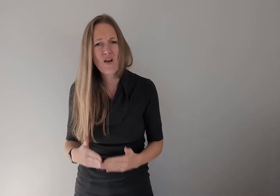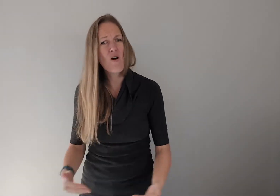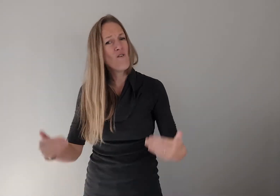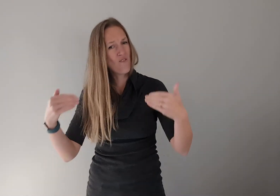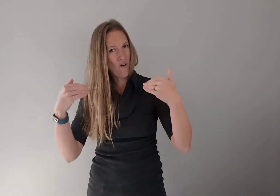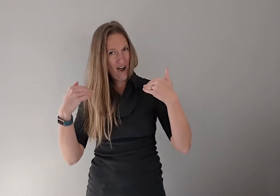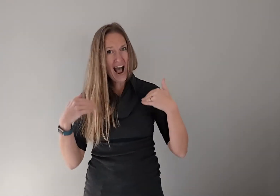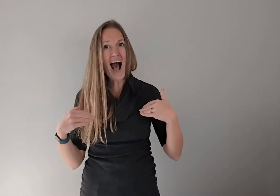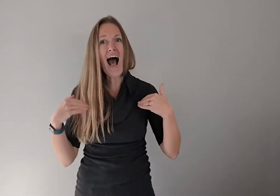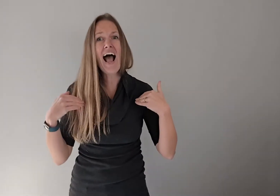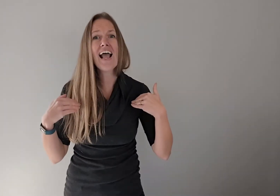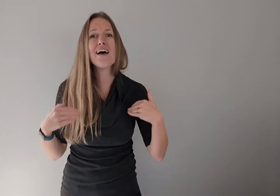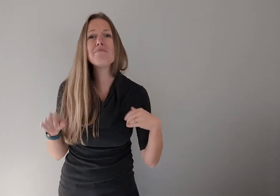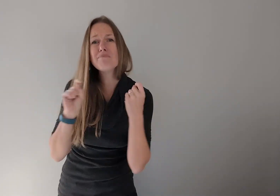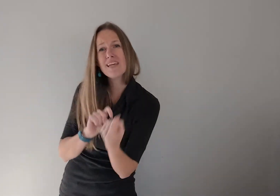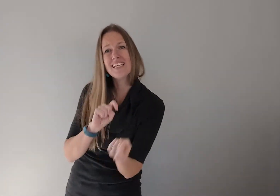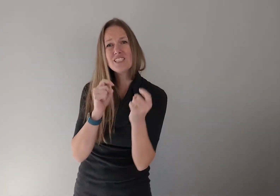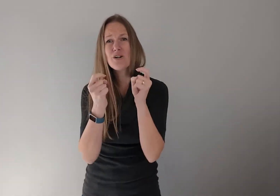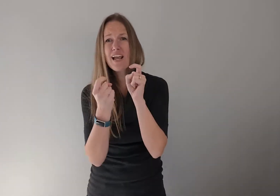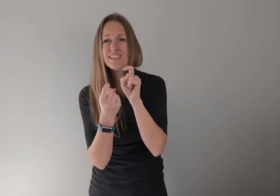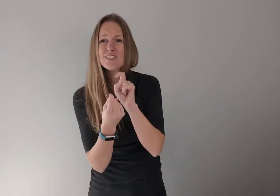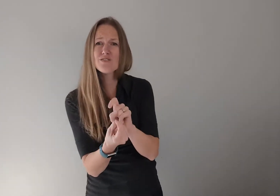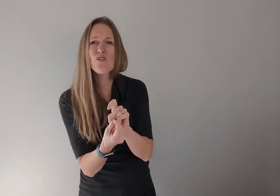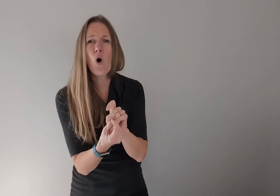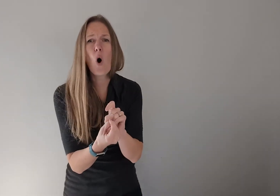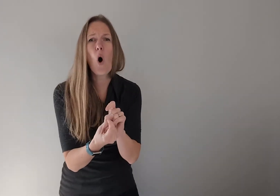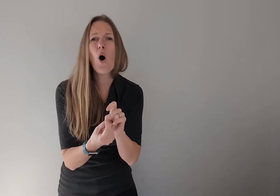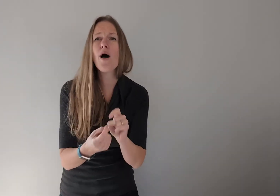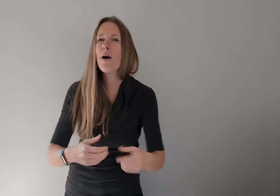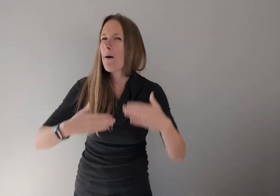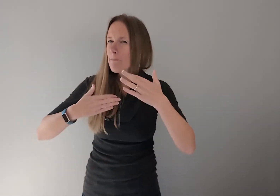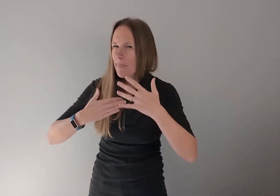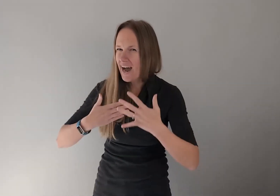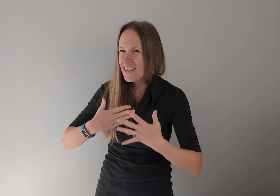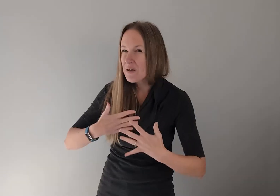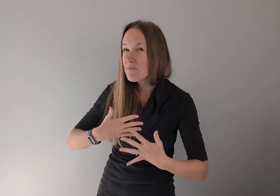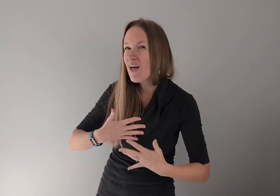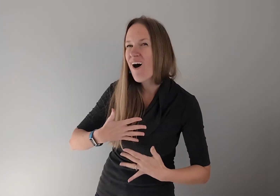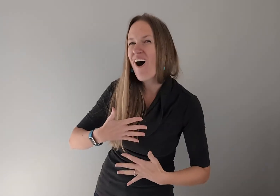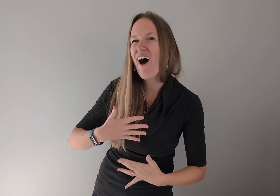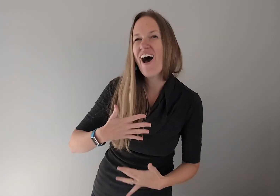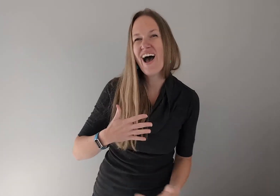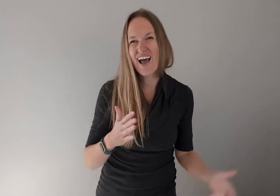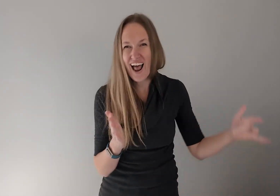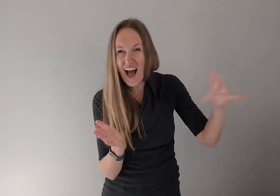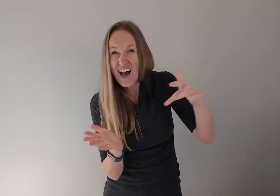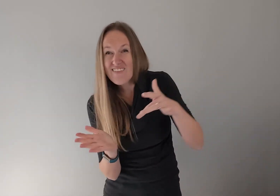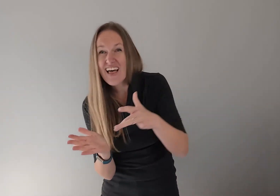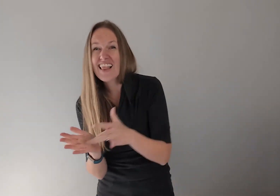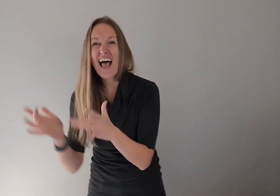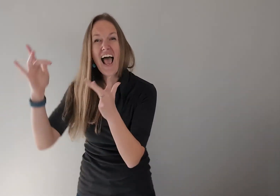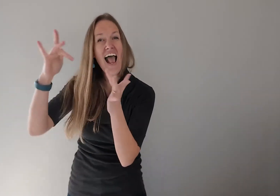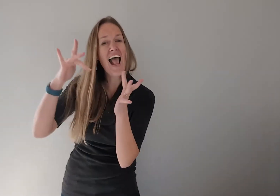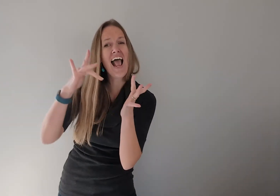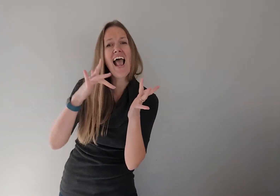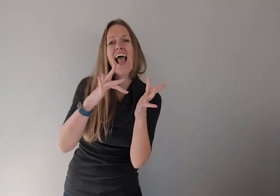For I have been transformed by the blood of the